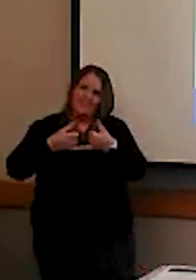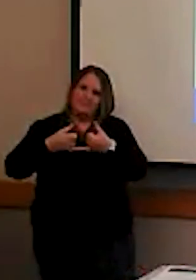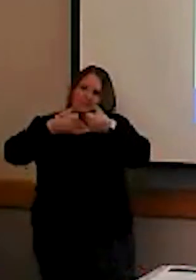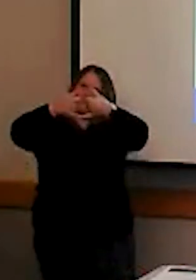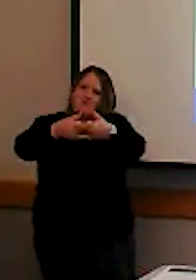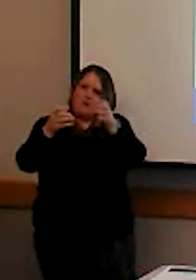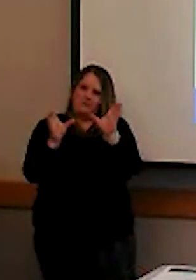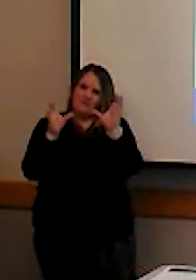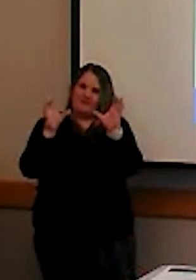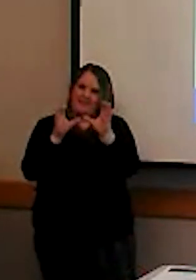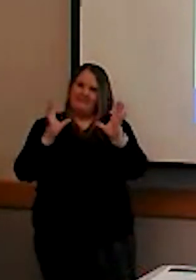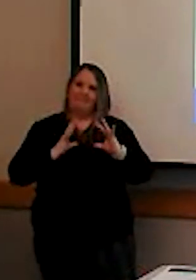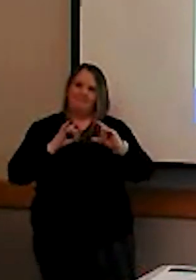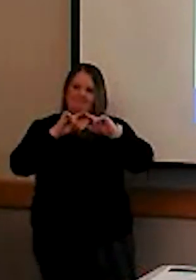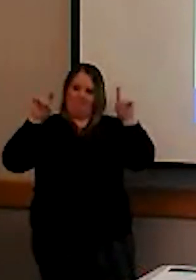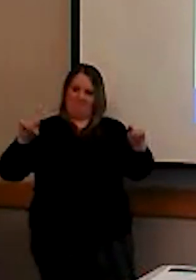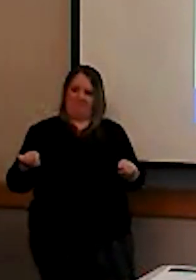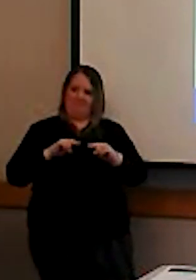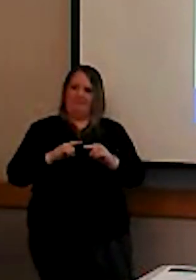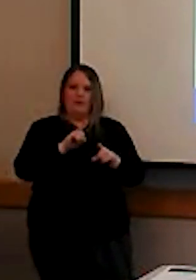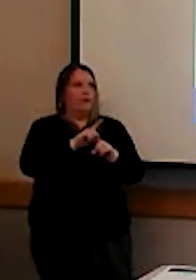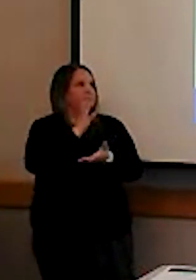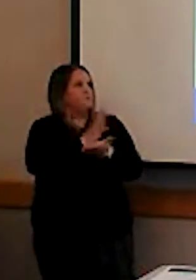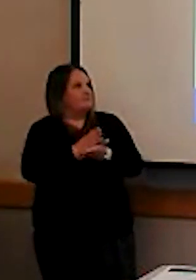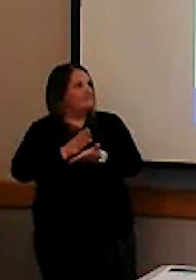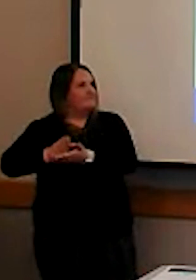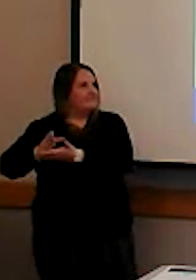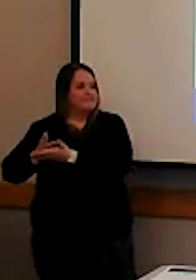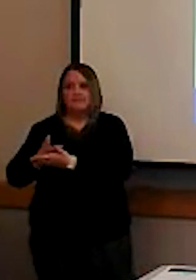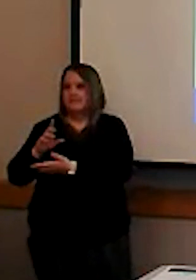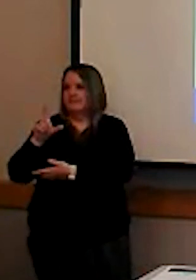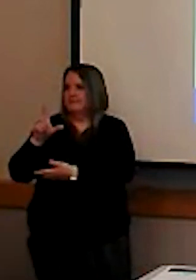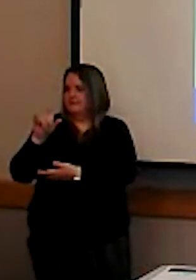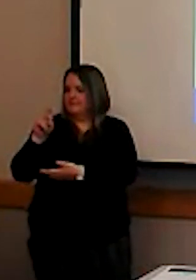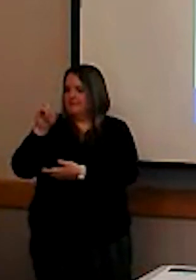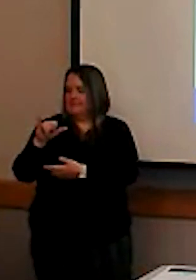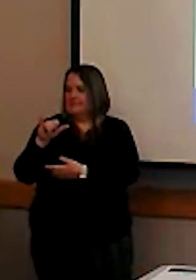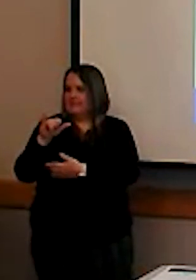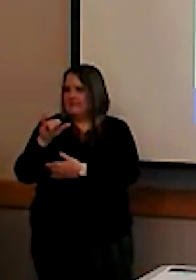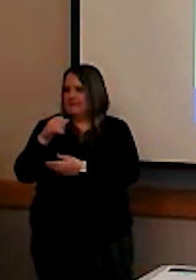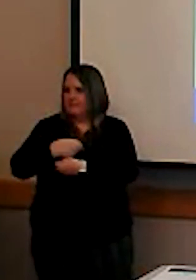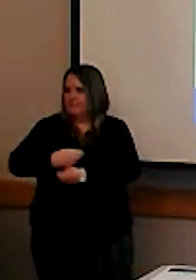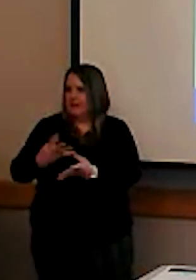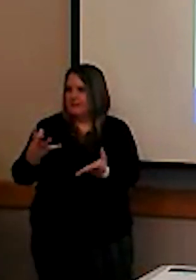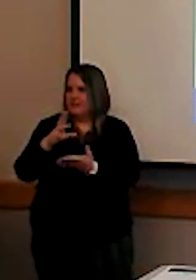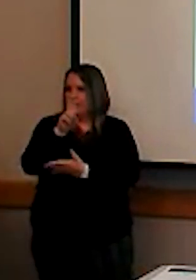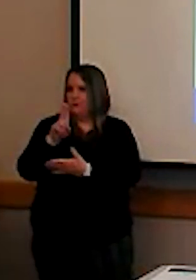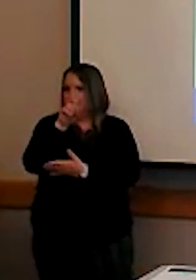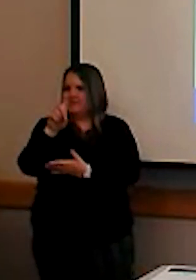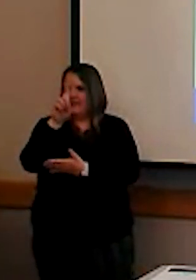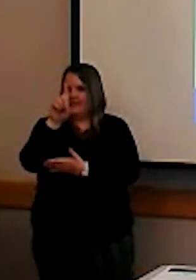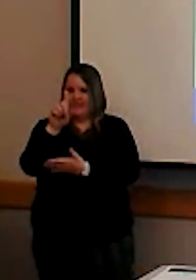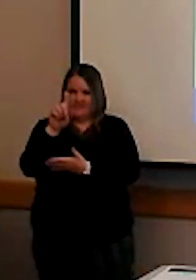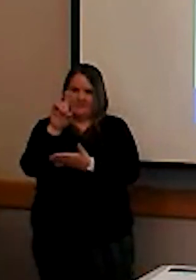reward, their certificate, and just the chopping. Lindsay's passing out a universal design. Lindsay and I worked on